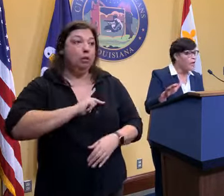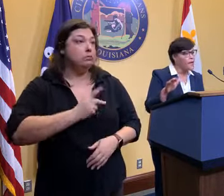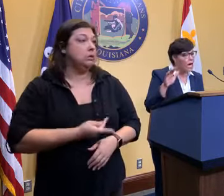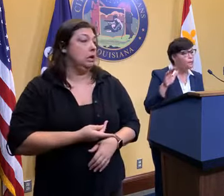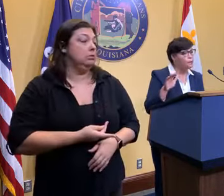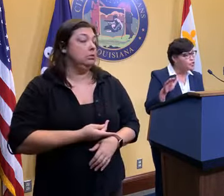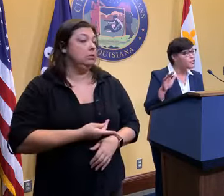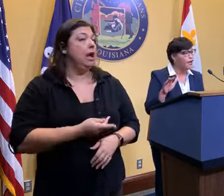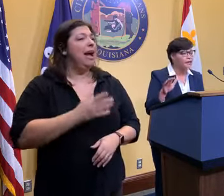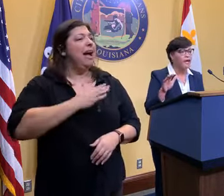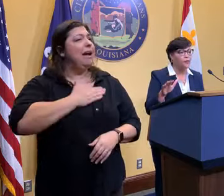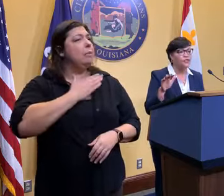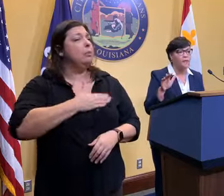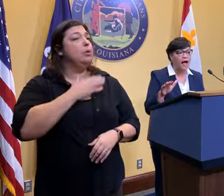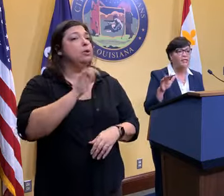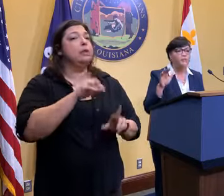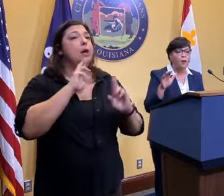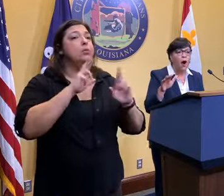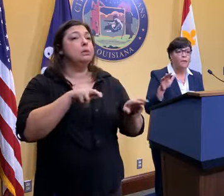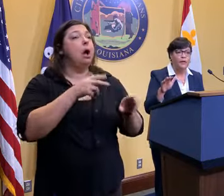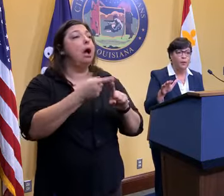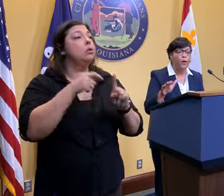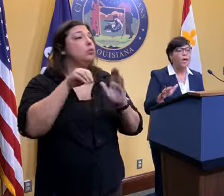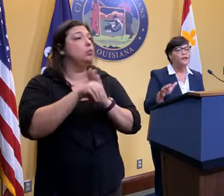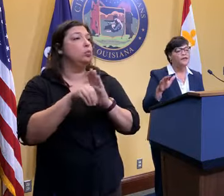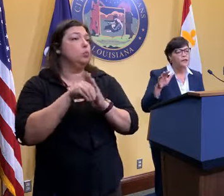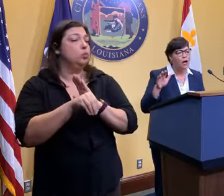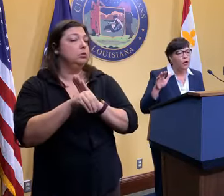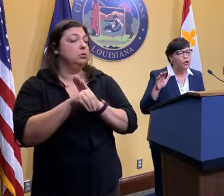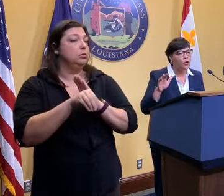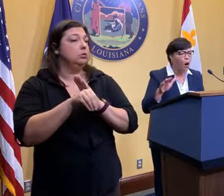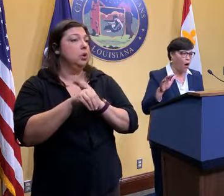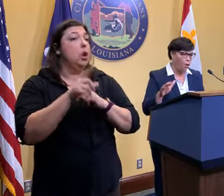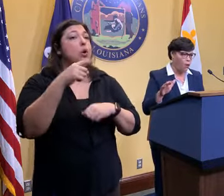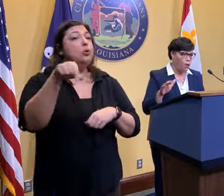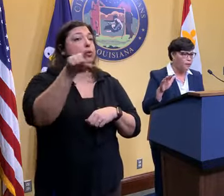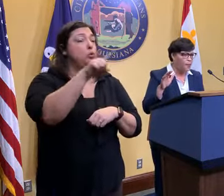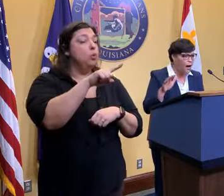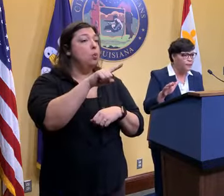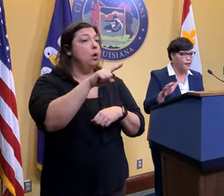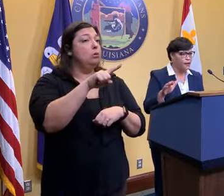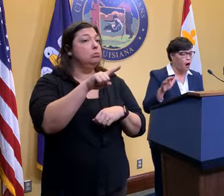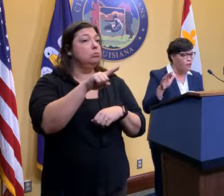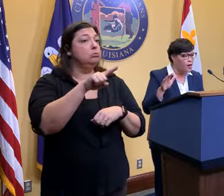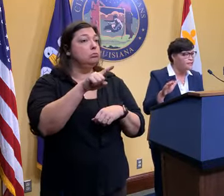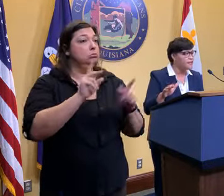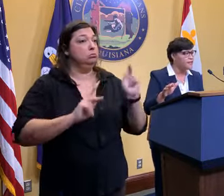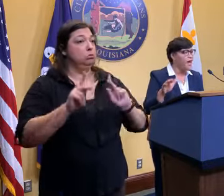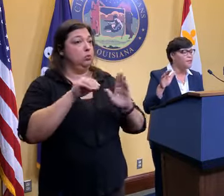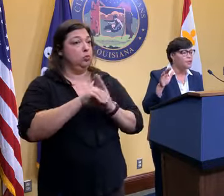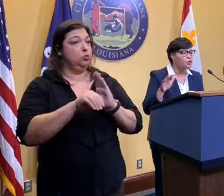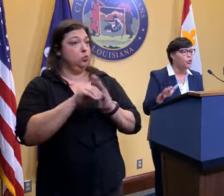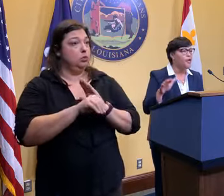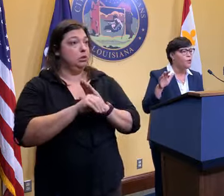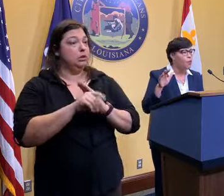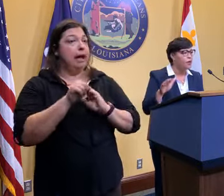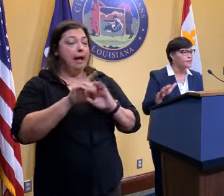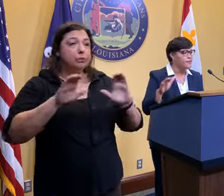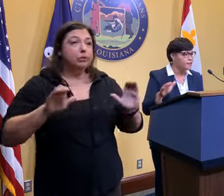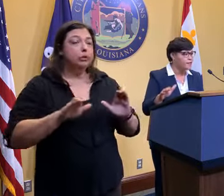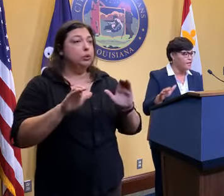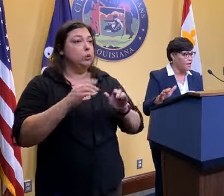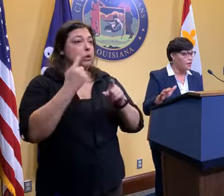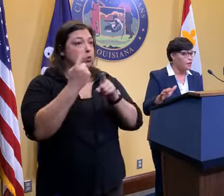it. And I appreciate that response from our people because you all, the public, our residents, have been doing